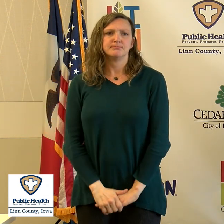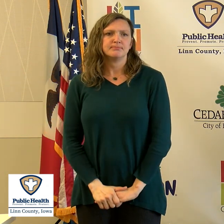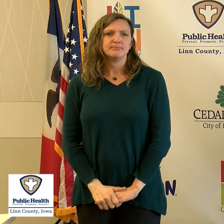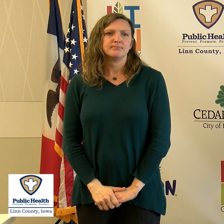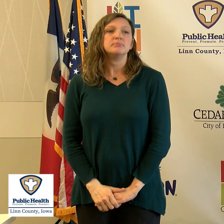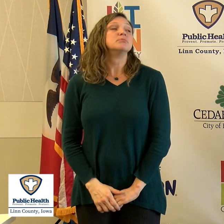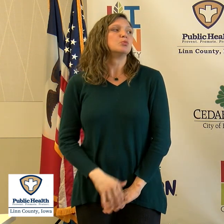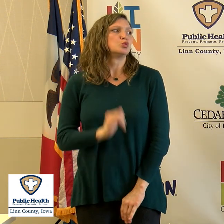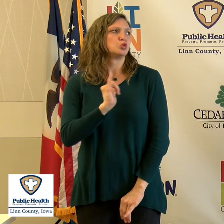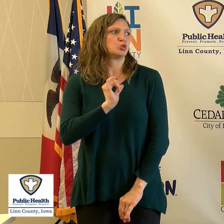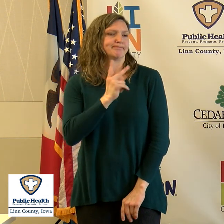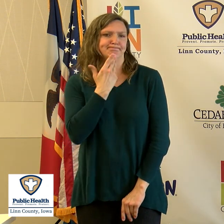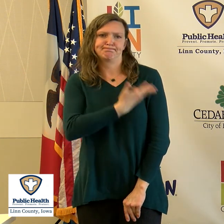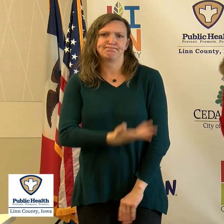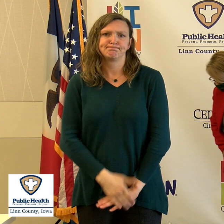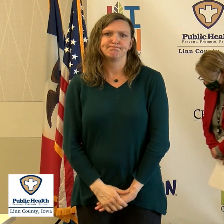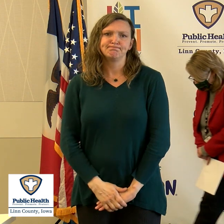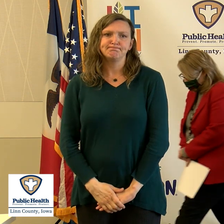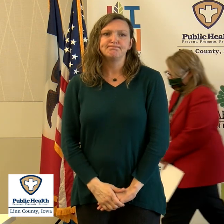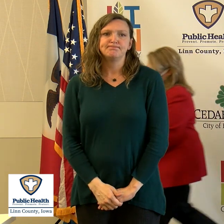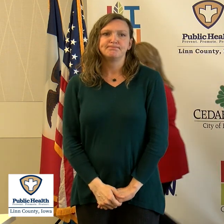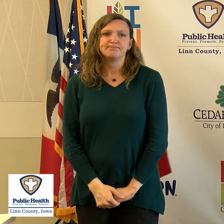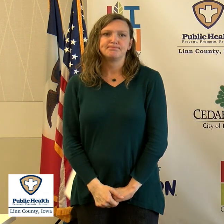Okay, thank you. Yep, thanks, Michaela.